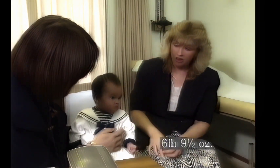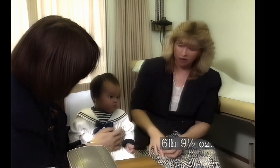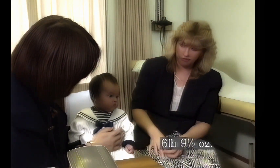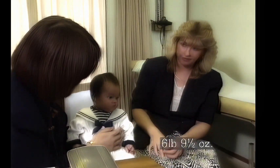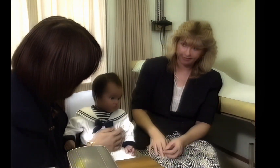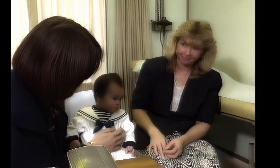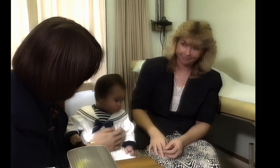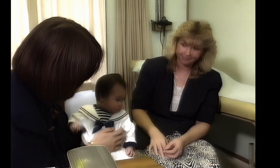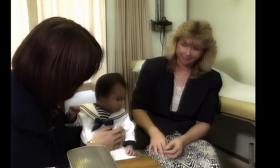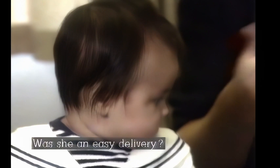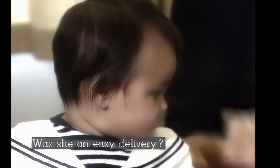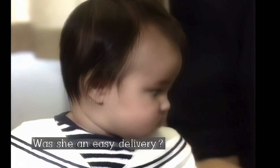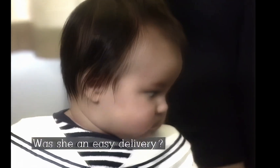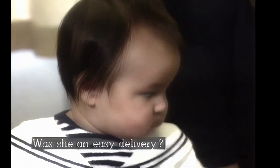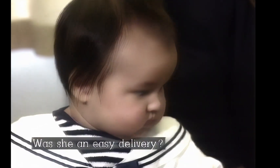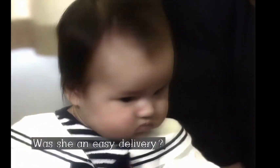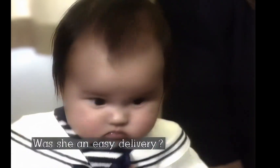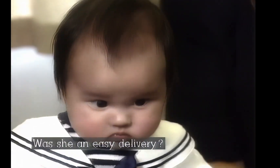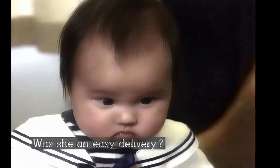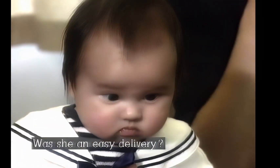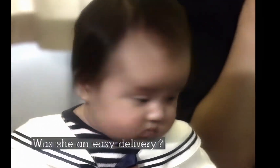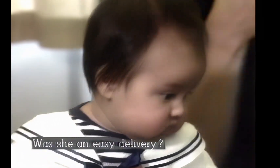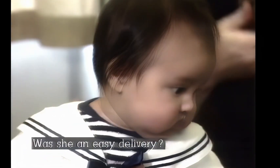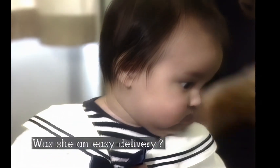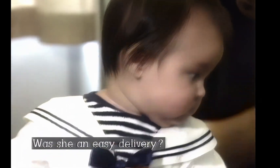9.5. Was she an easy delivery?